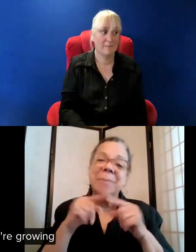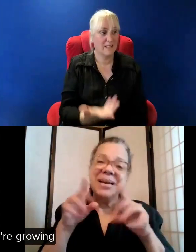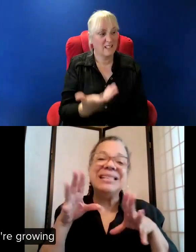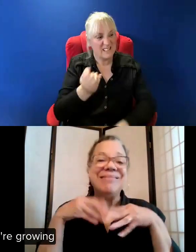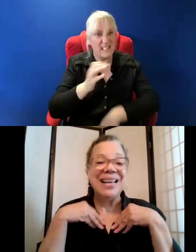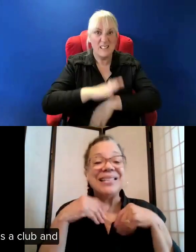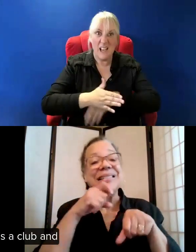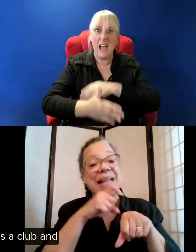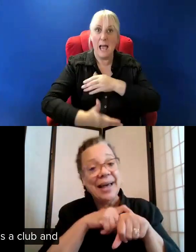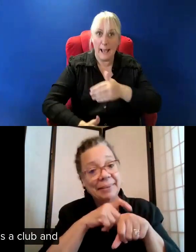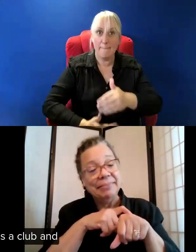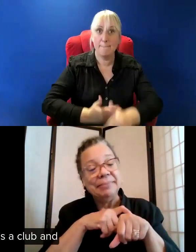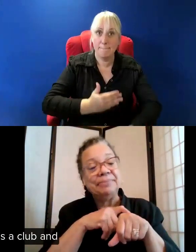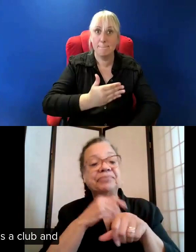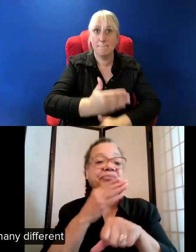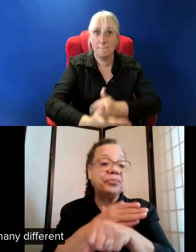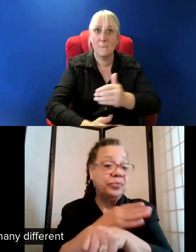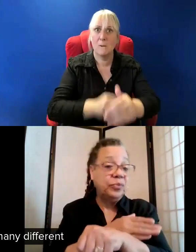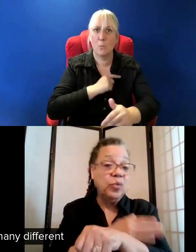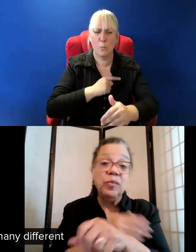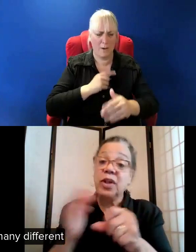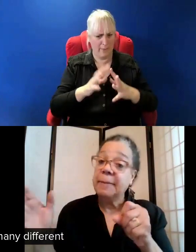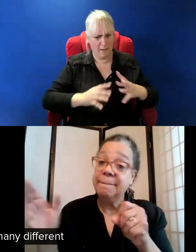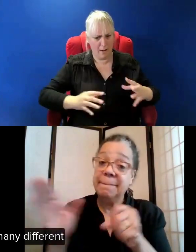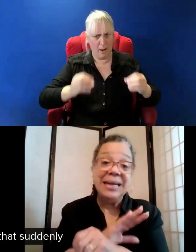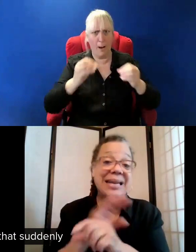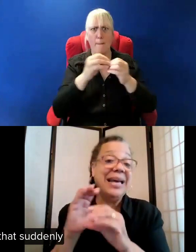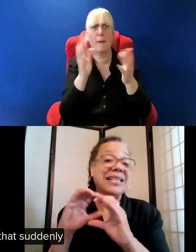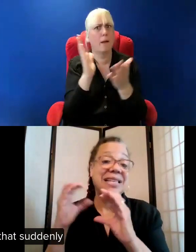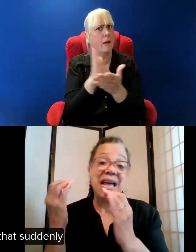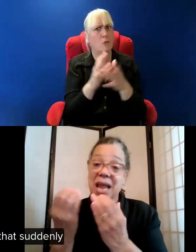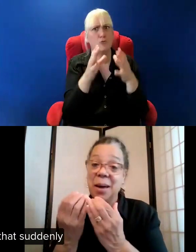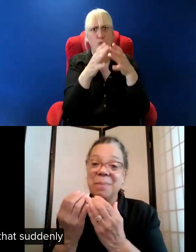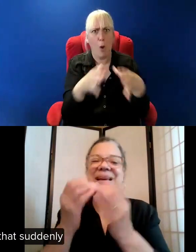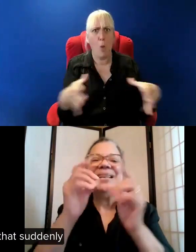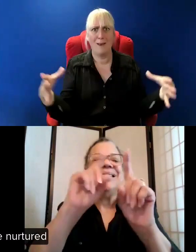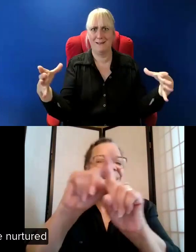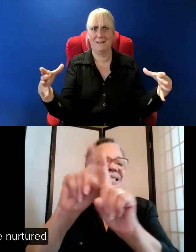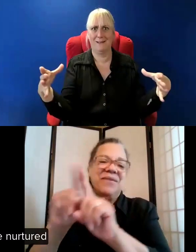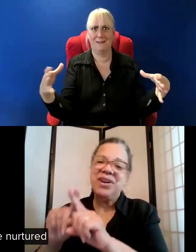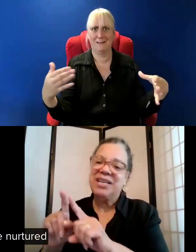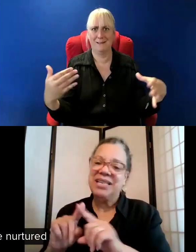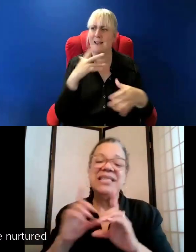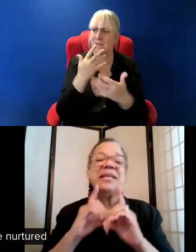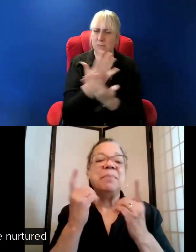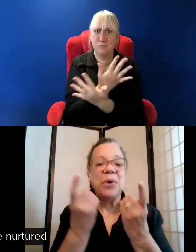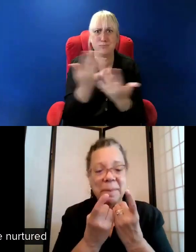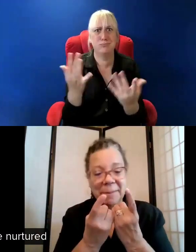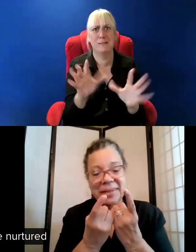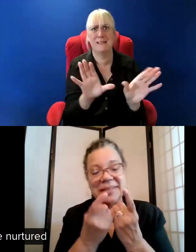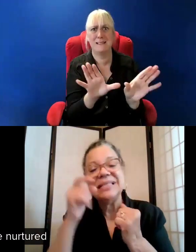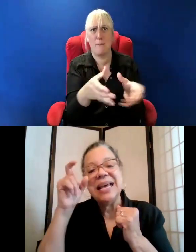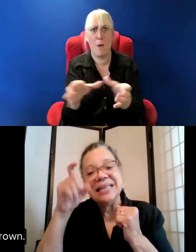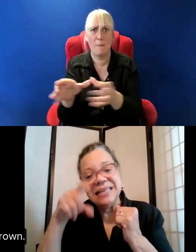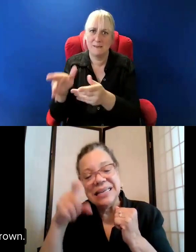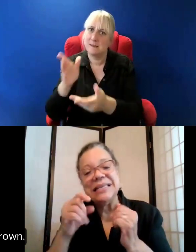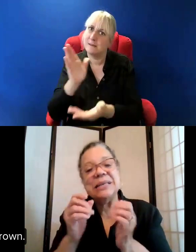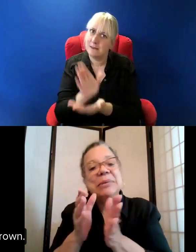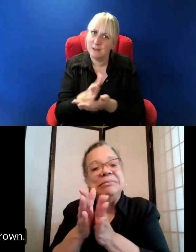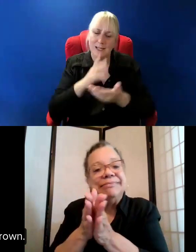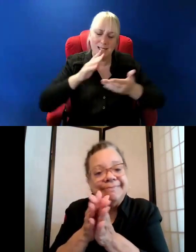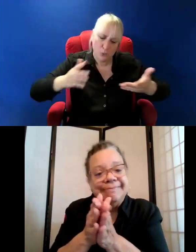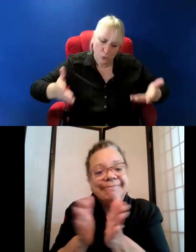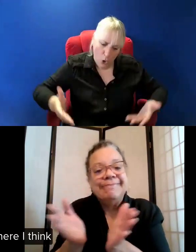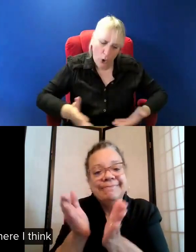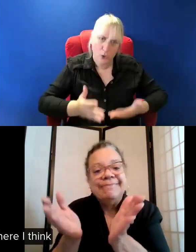we're growing completely as a club, and there are so many different departments that suddenly need to be nurtured and